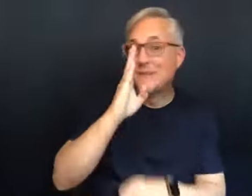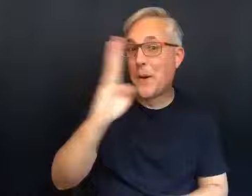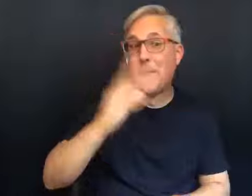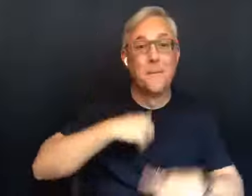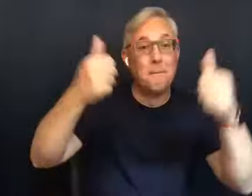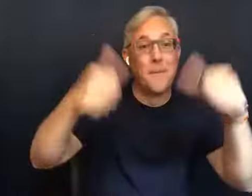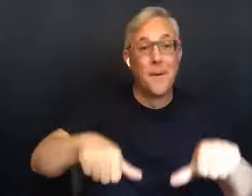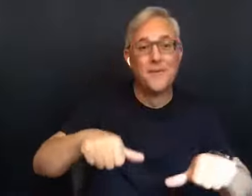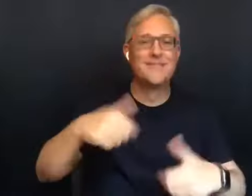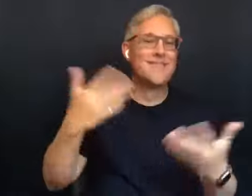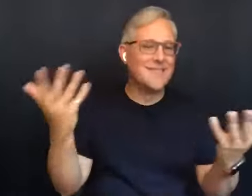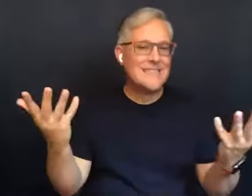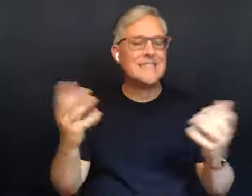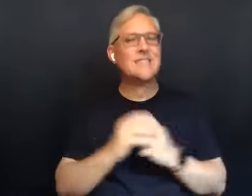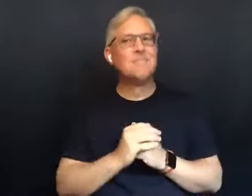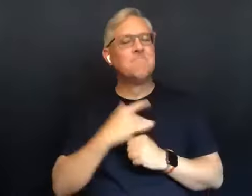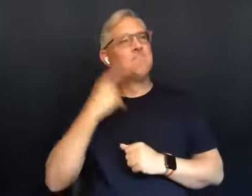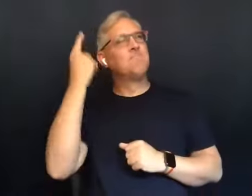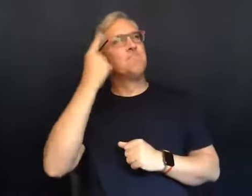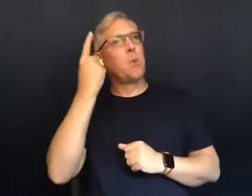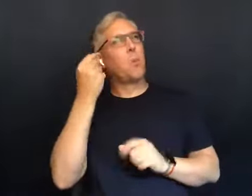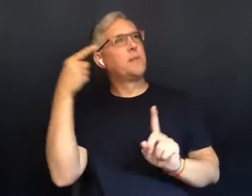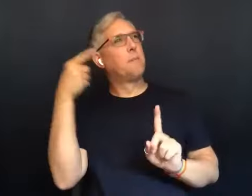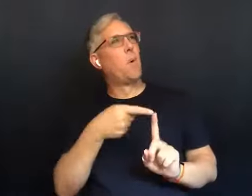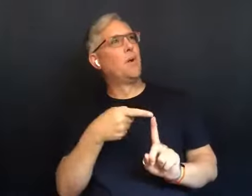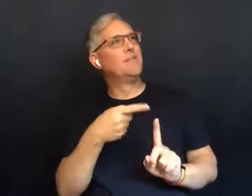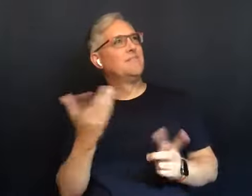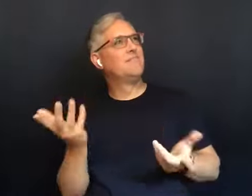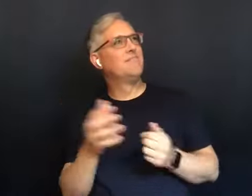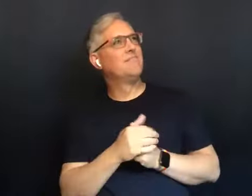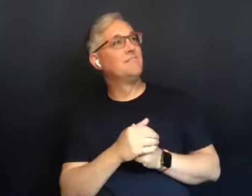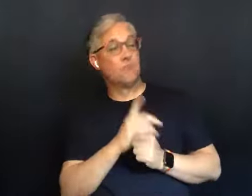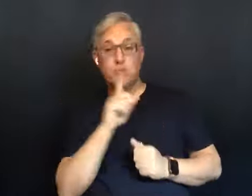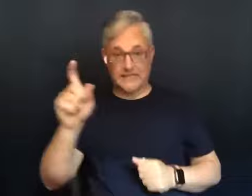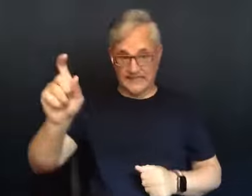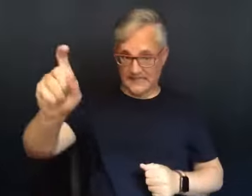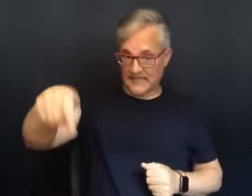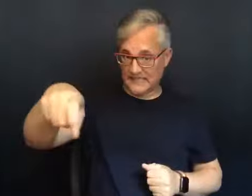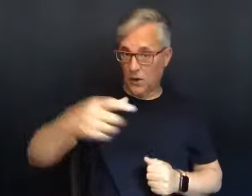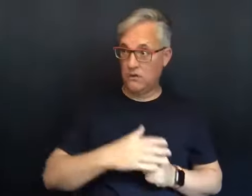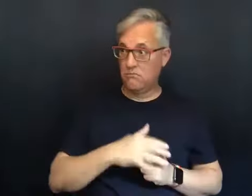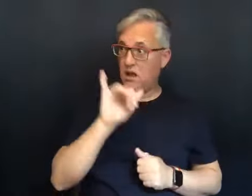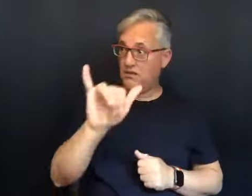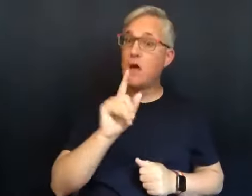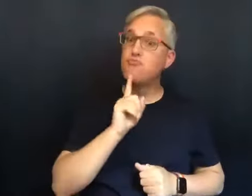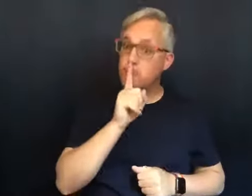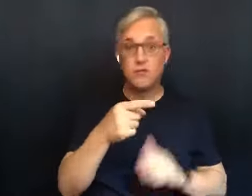I'm sober. And what I think about that is does it have a point? Is it really